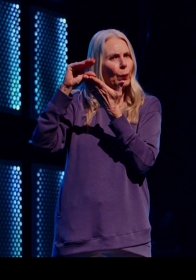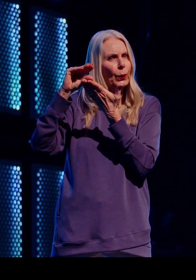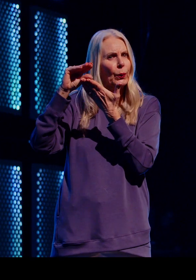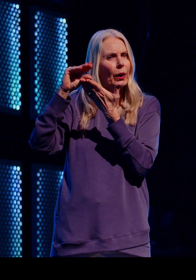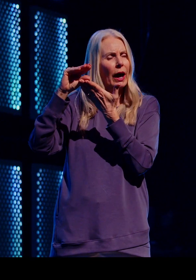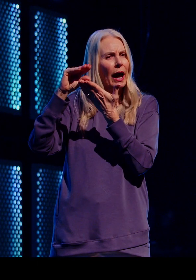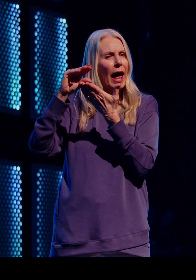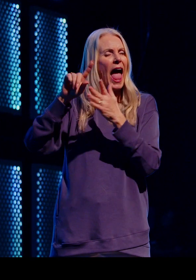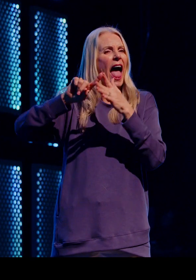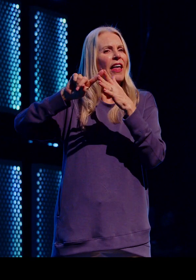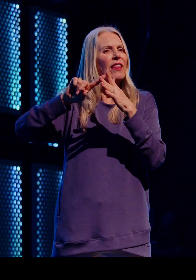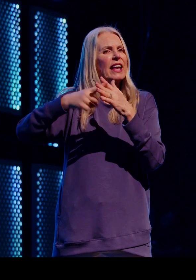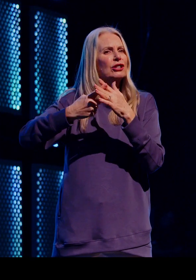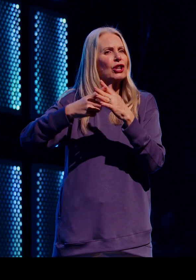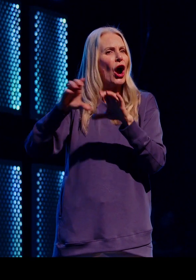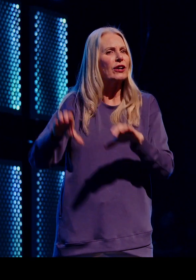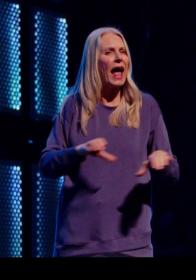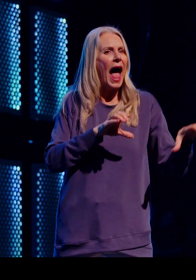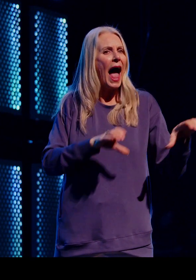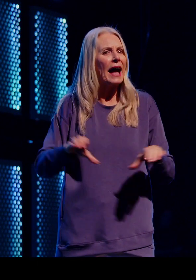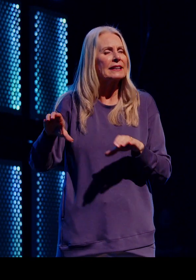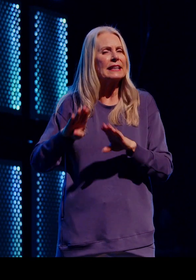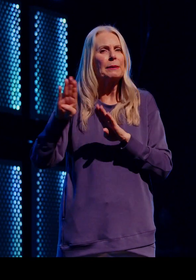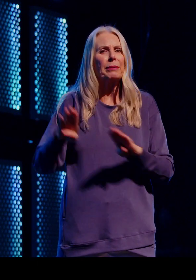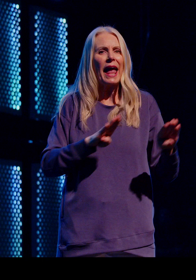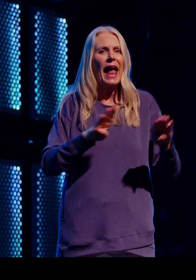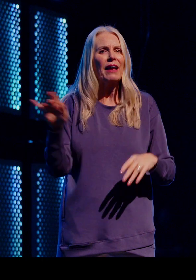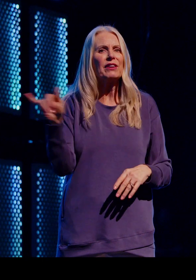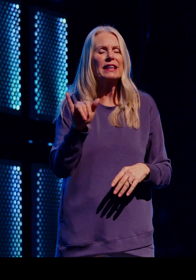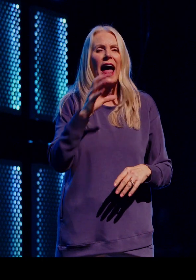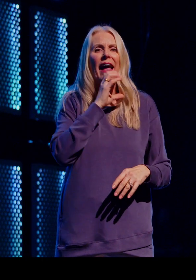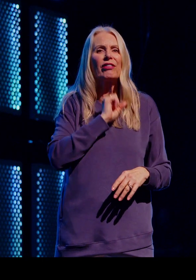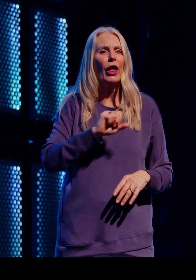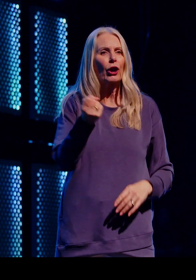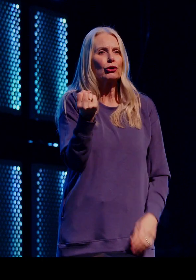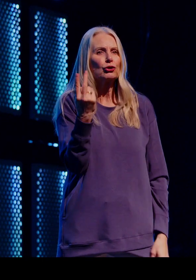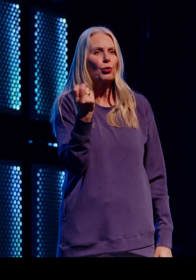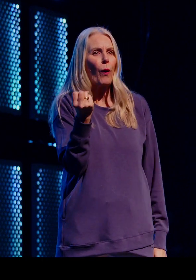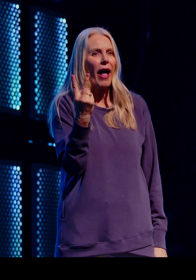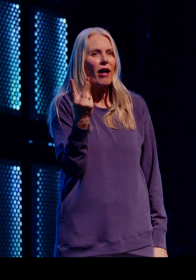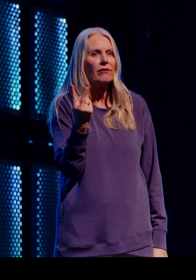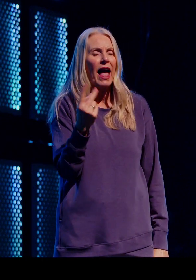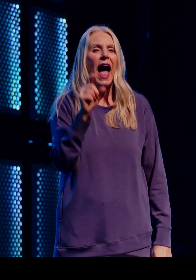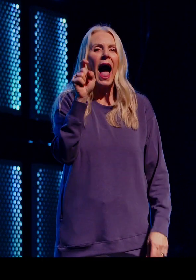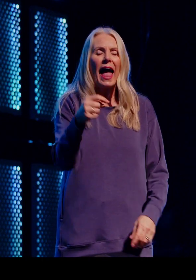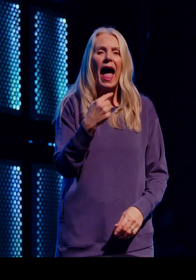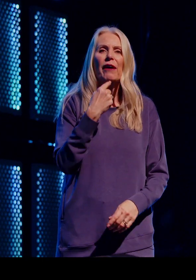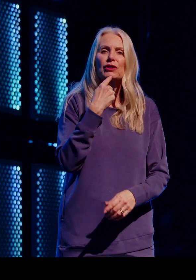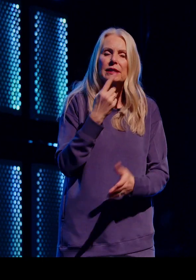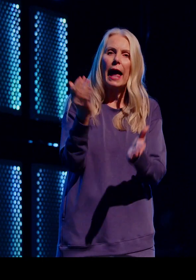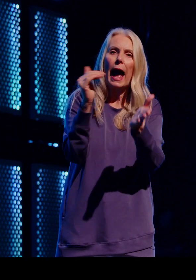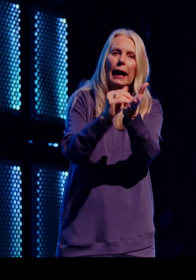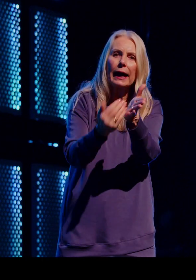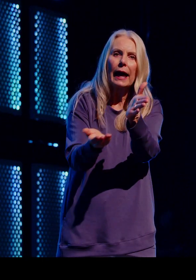And they start acting like 12-year-olds. And I have to repeat myself over and over again.